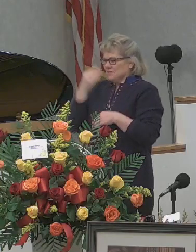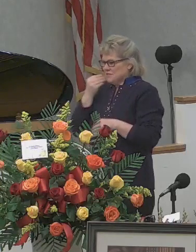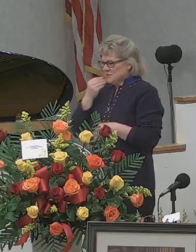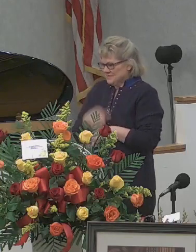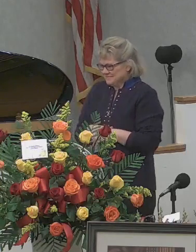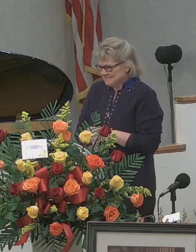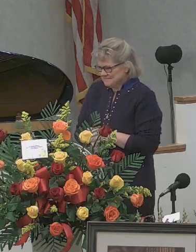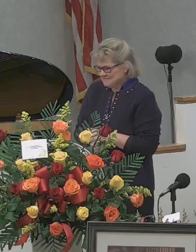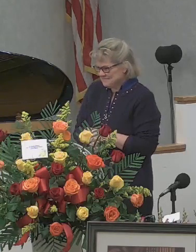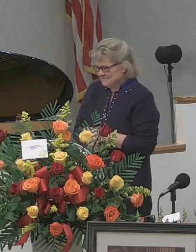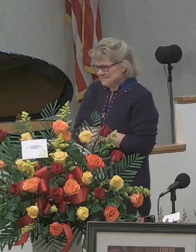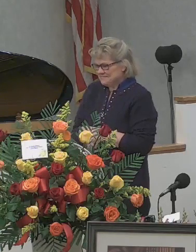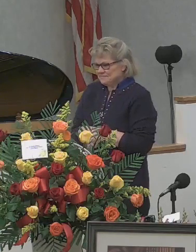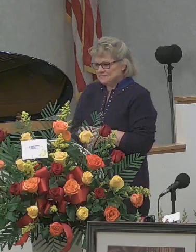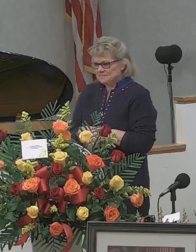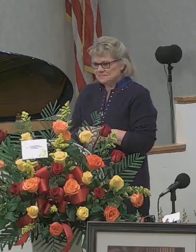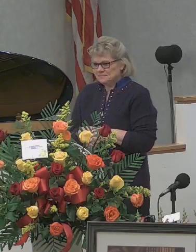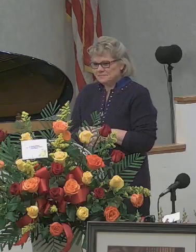night.